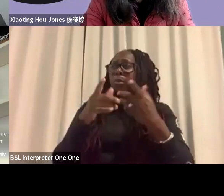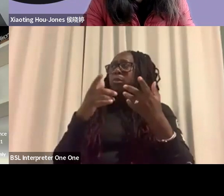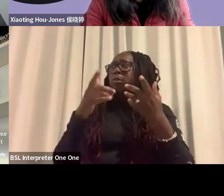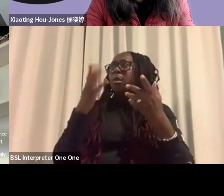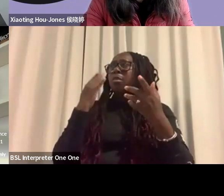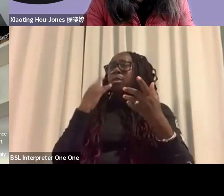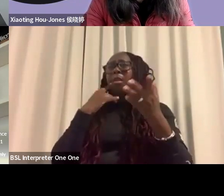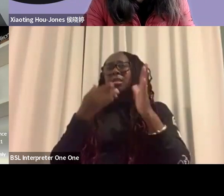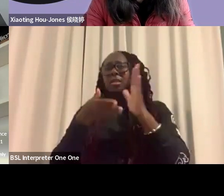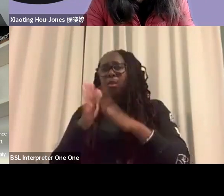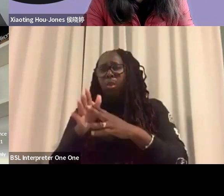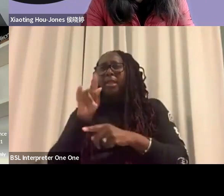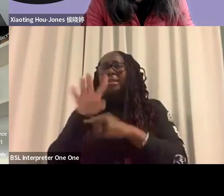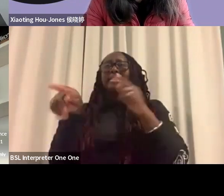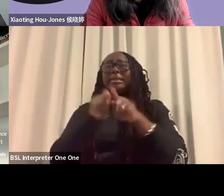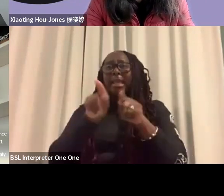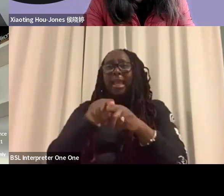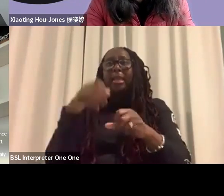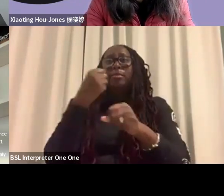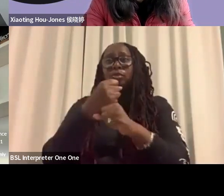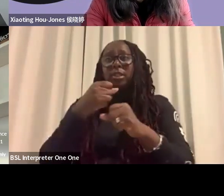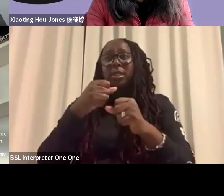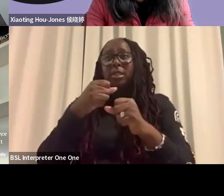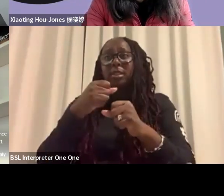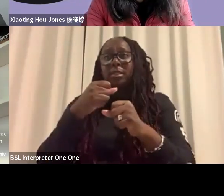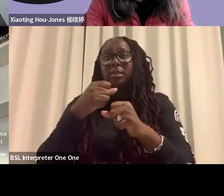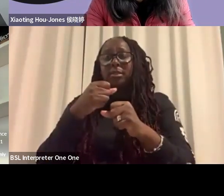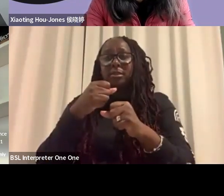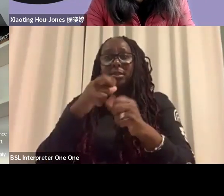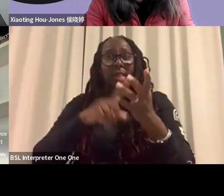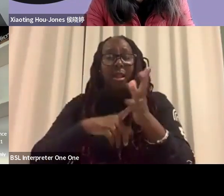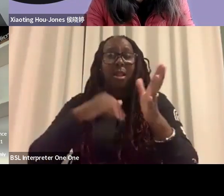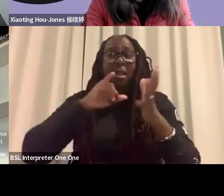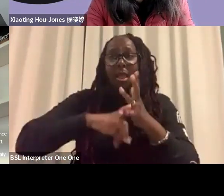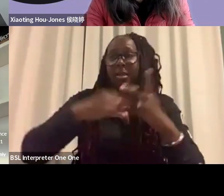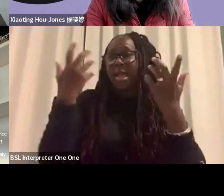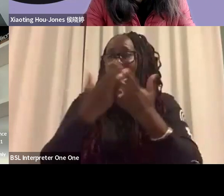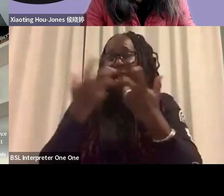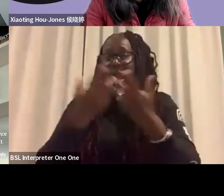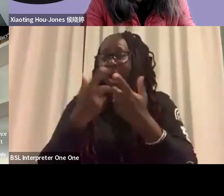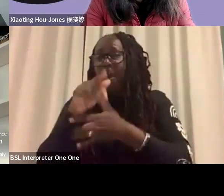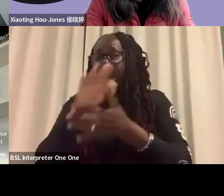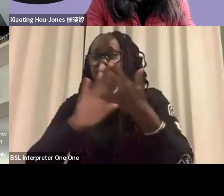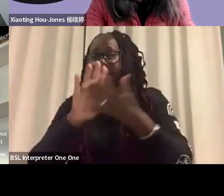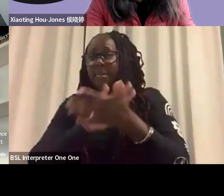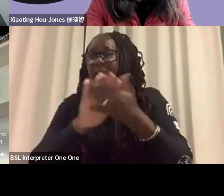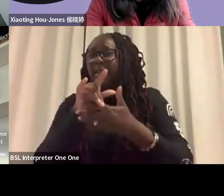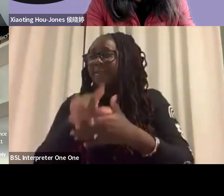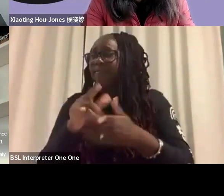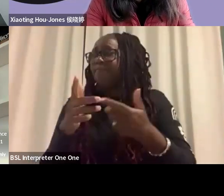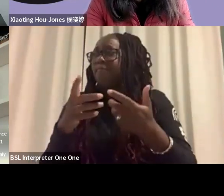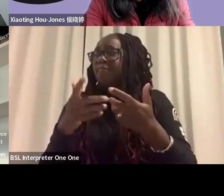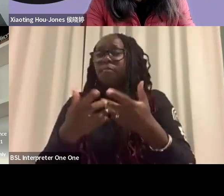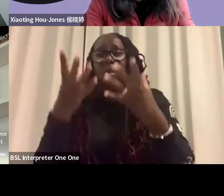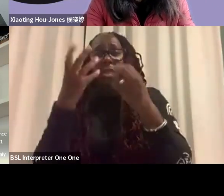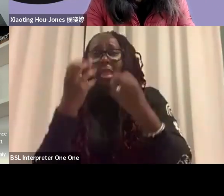and gave talk on GNH, people felt that how do we implement GNH? But I was trying to say that you do not have